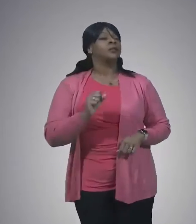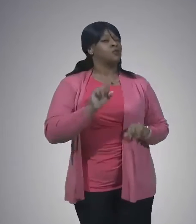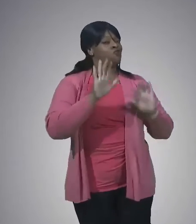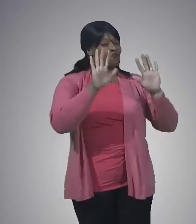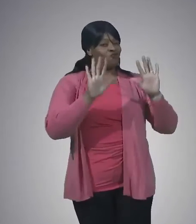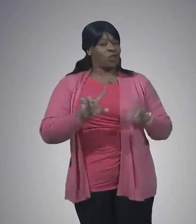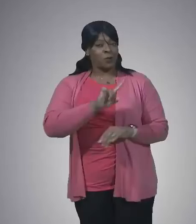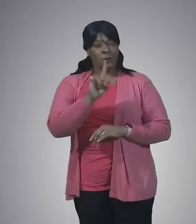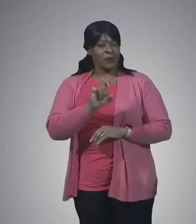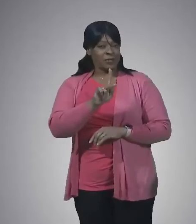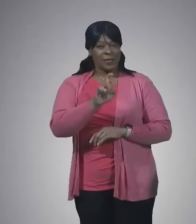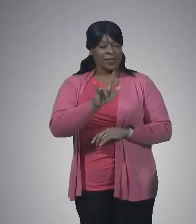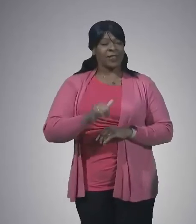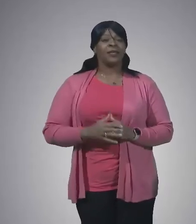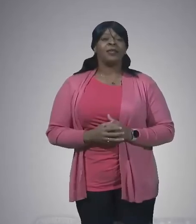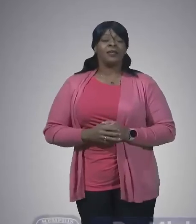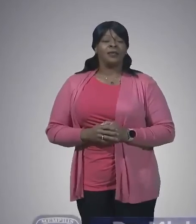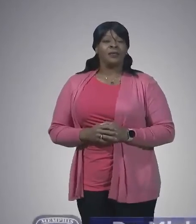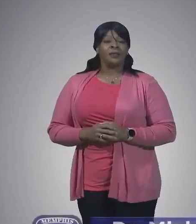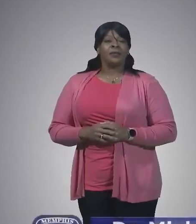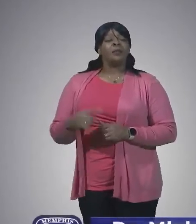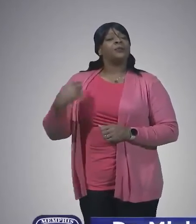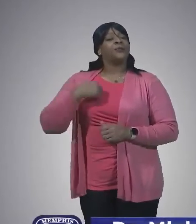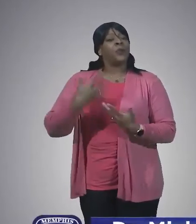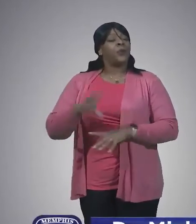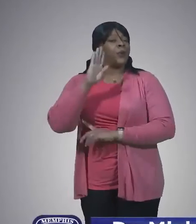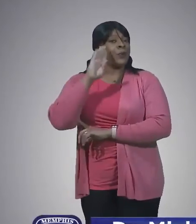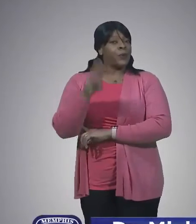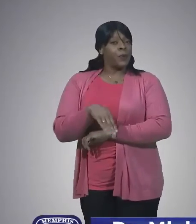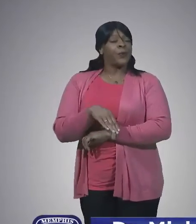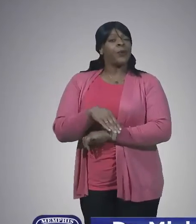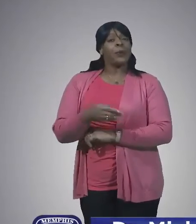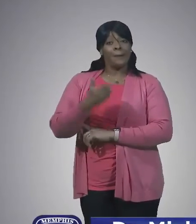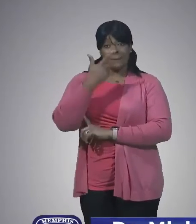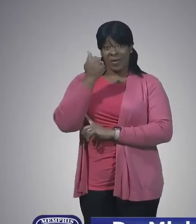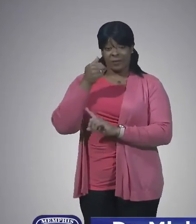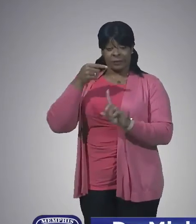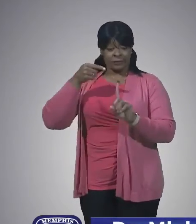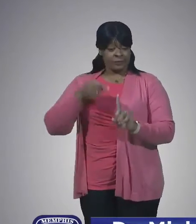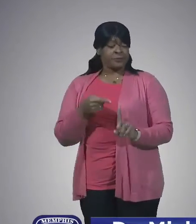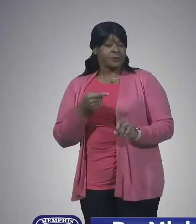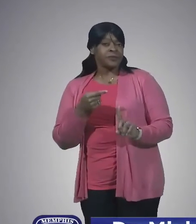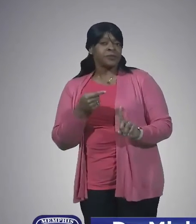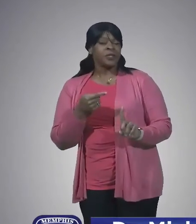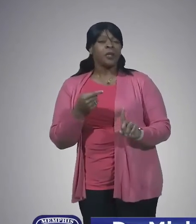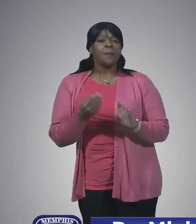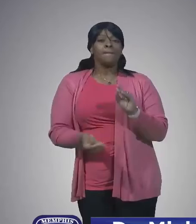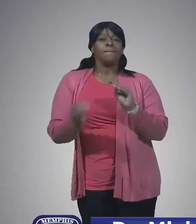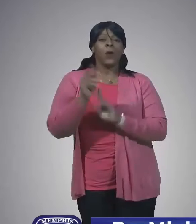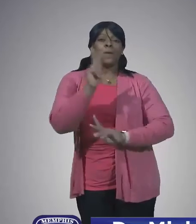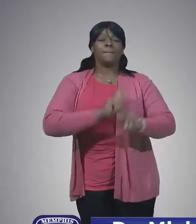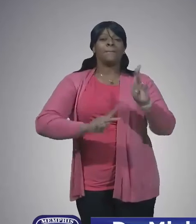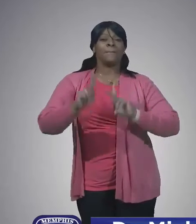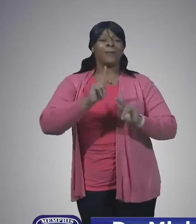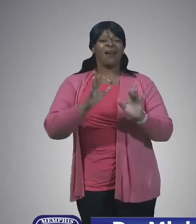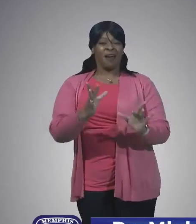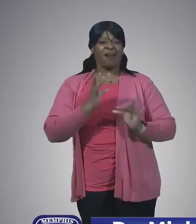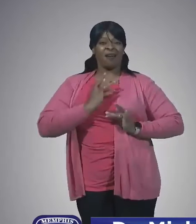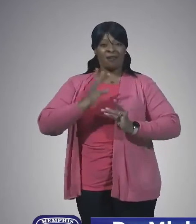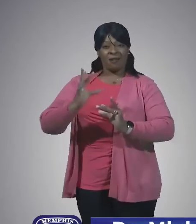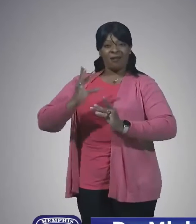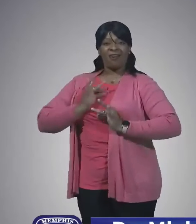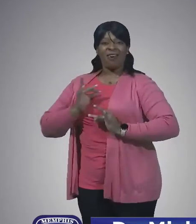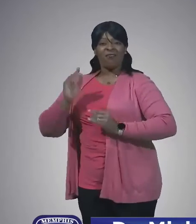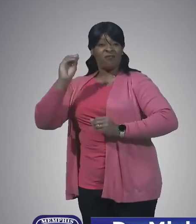question, Kelly. So we know that because we have more people who have been infected in the